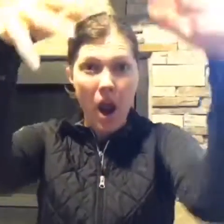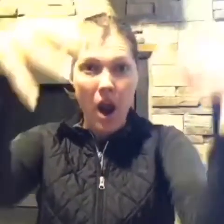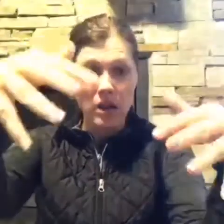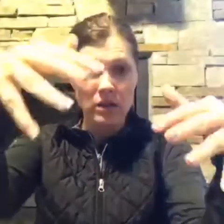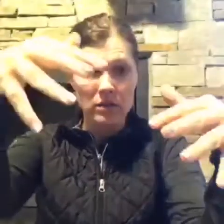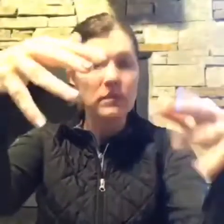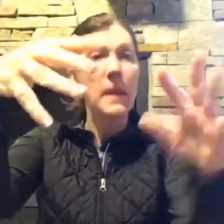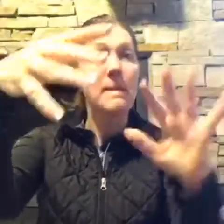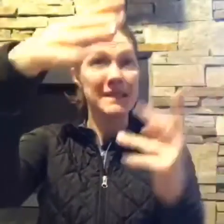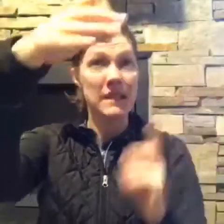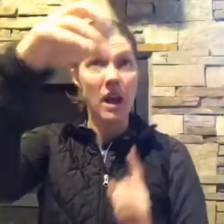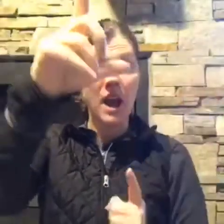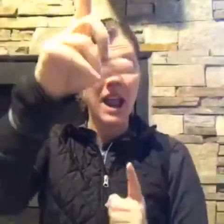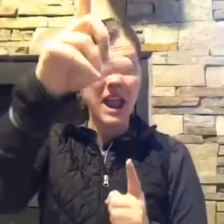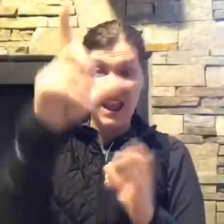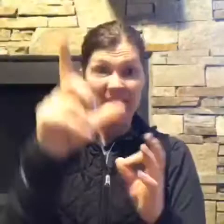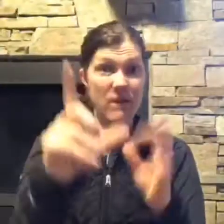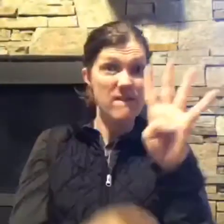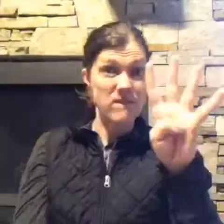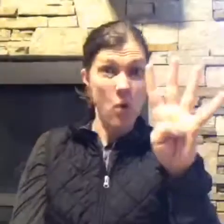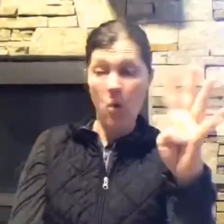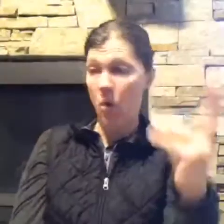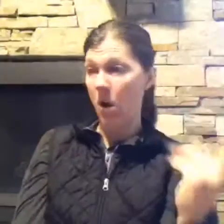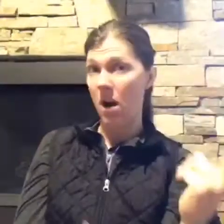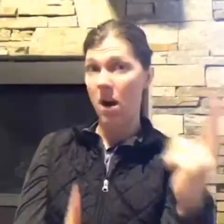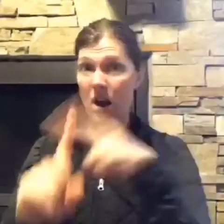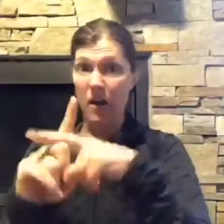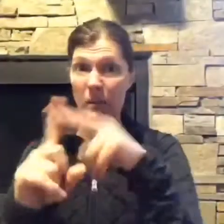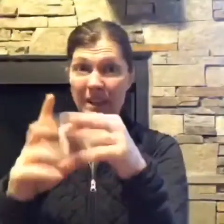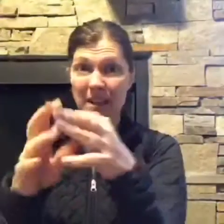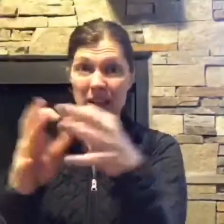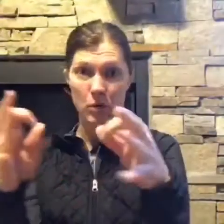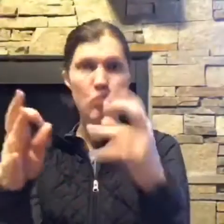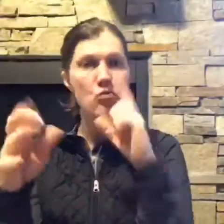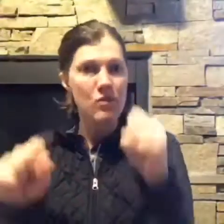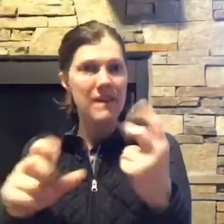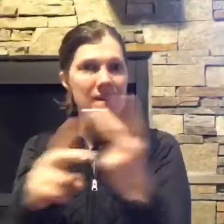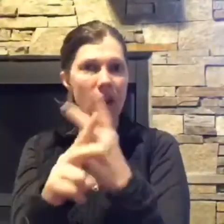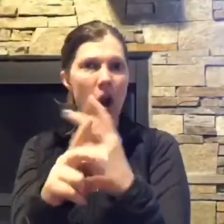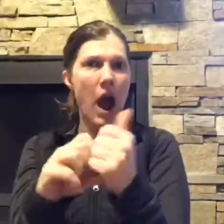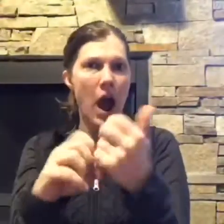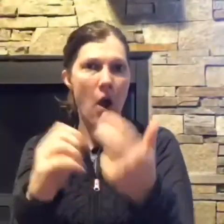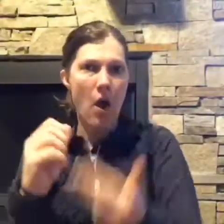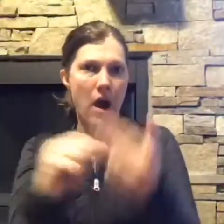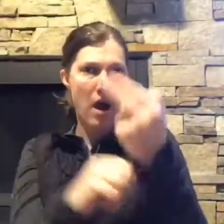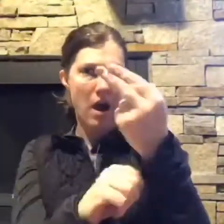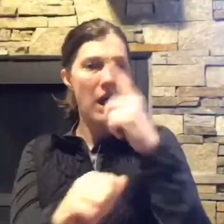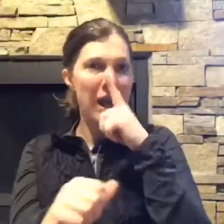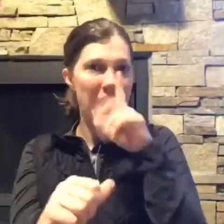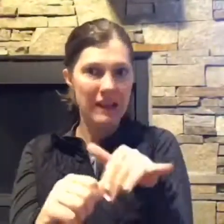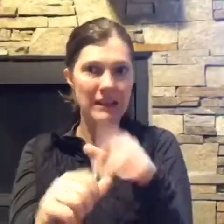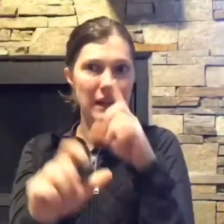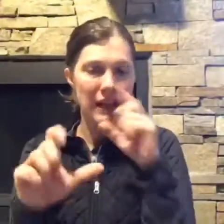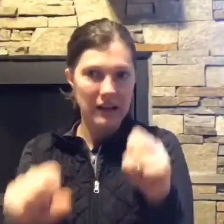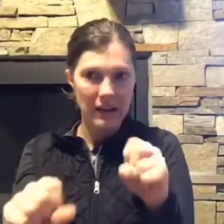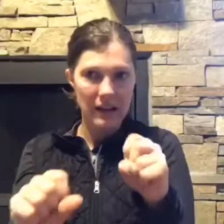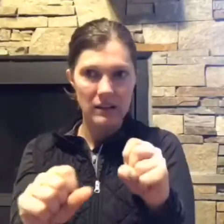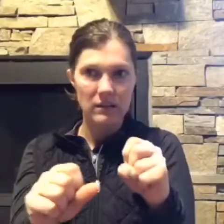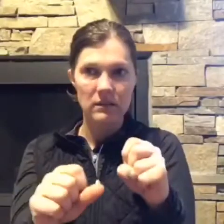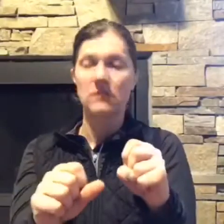So if you just plug in 4, again, negative 16, do your 4 squared, plus 128 times 4. If I crank all that